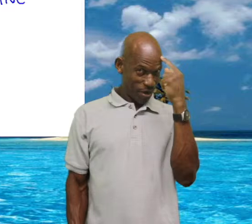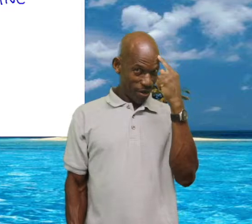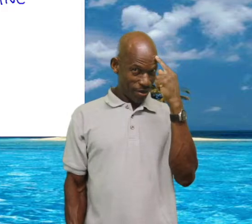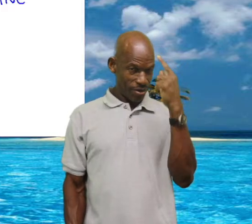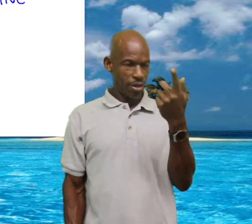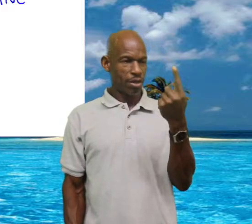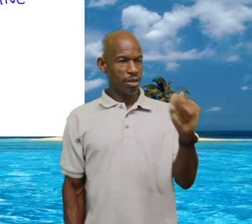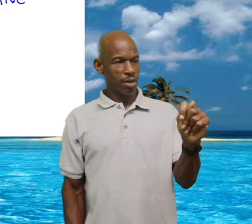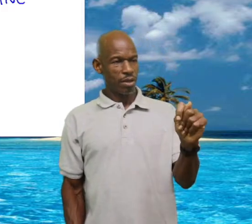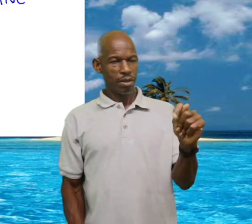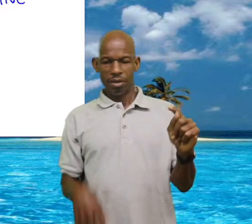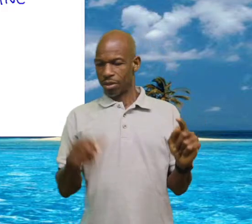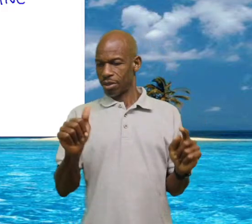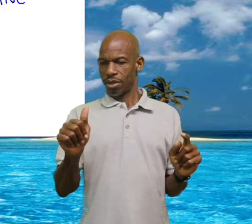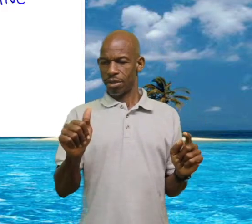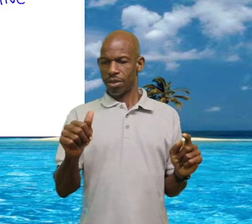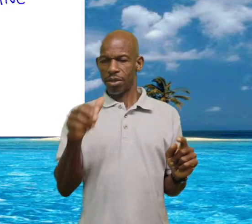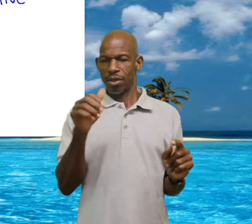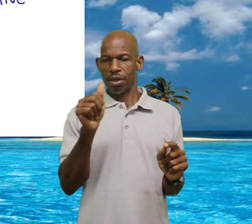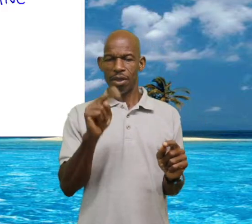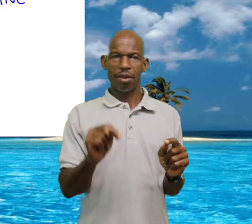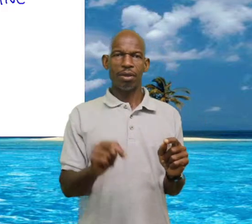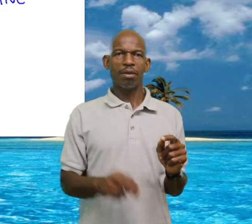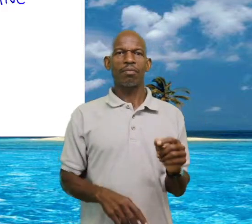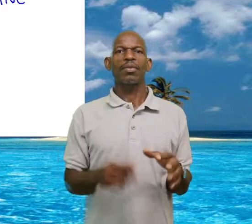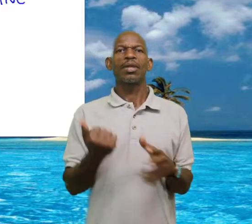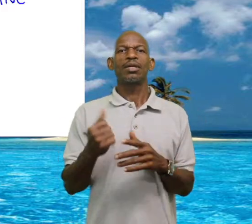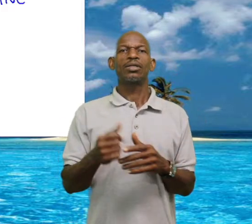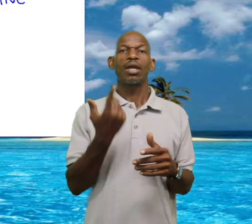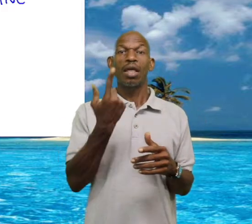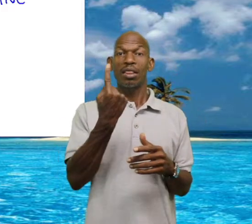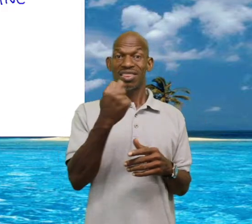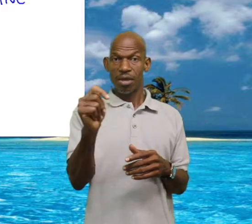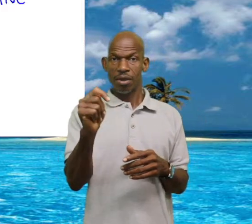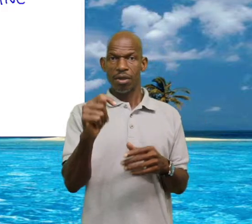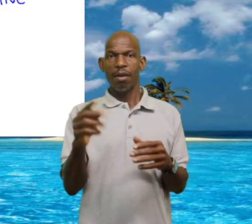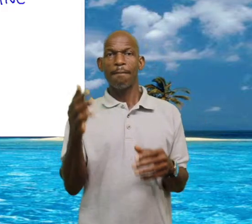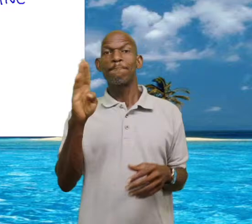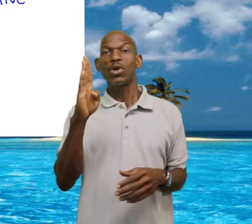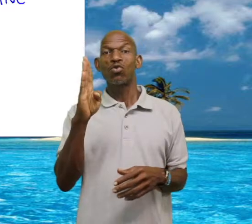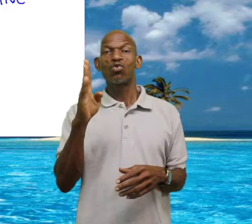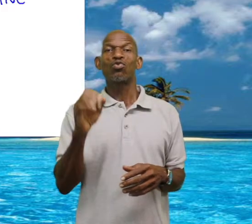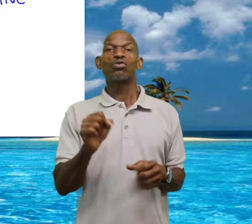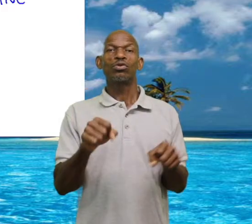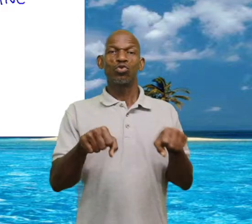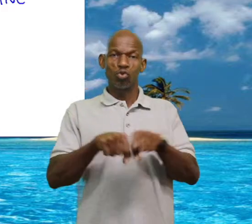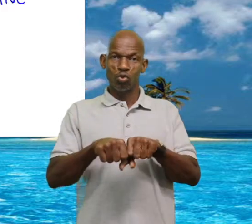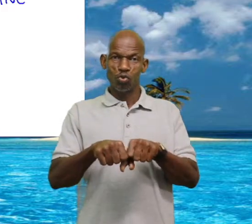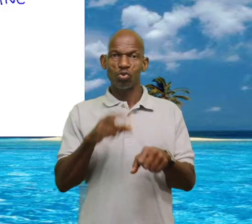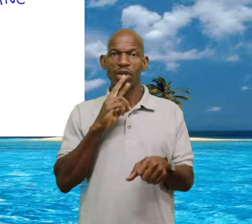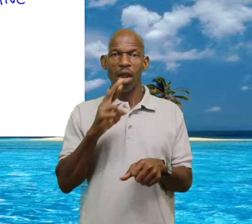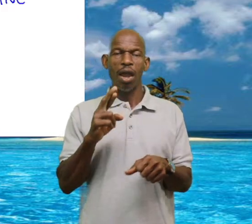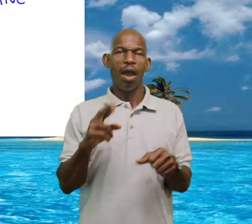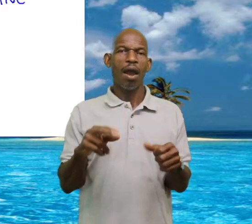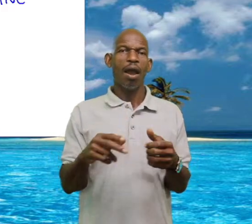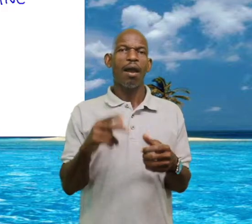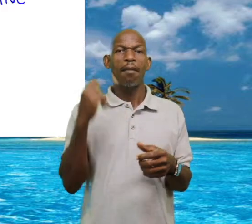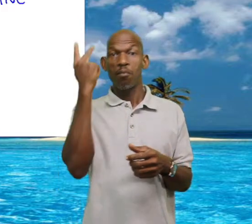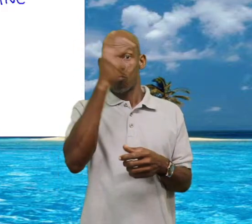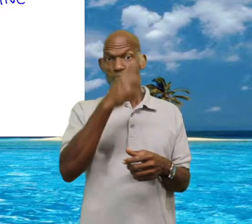the. So we have the blue shoes are pretty. And you will notice I use